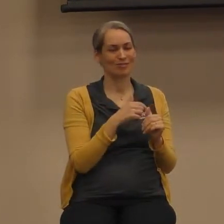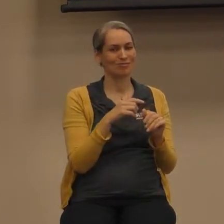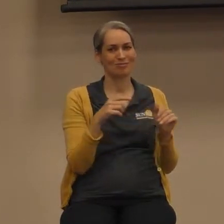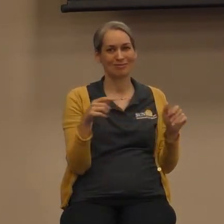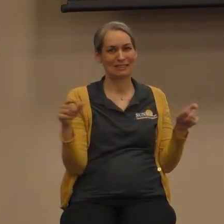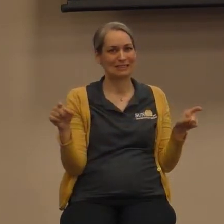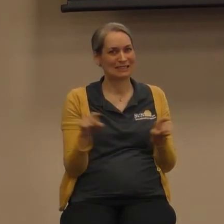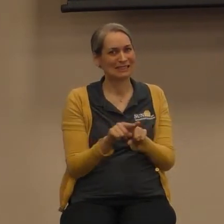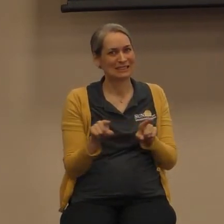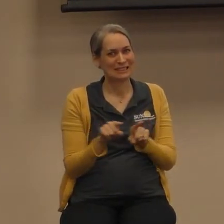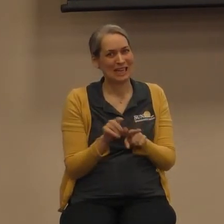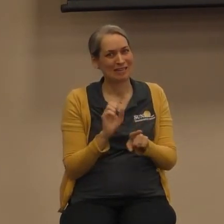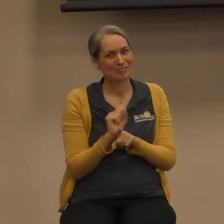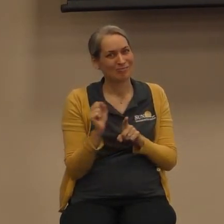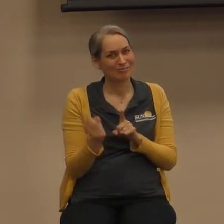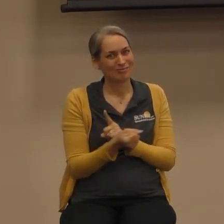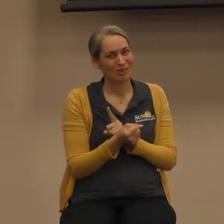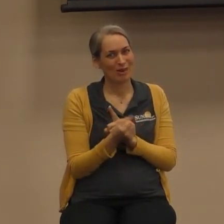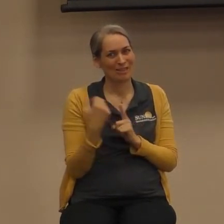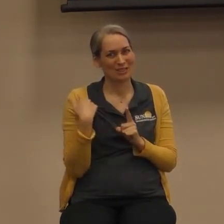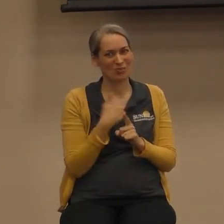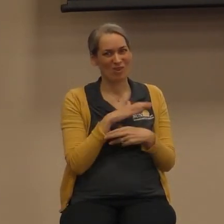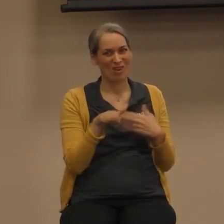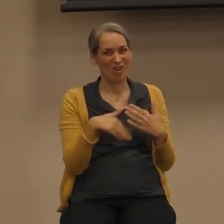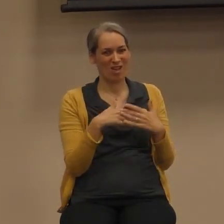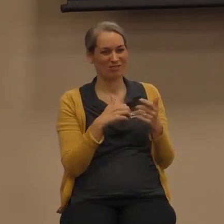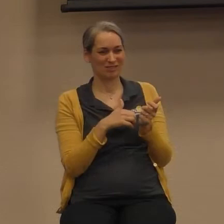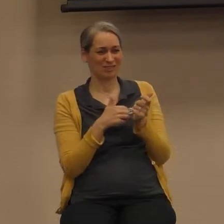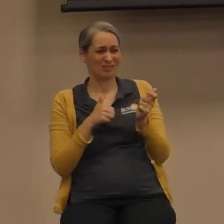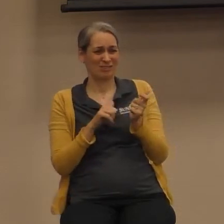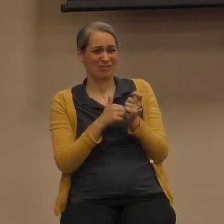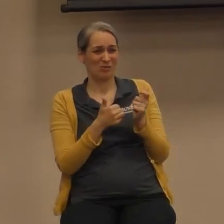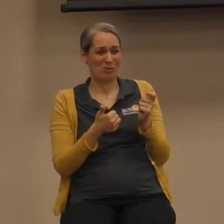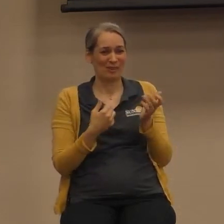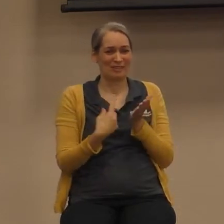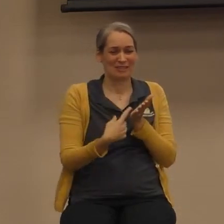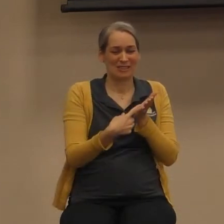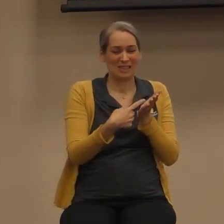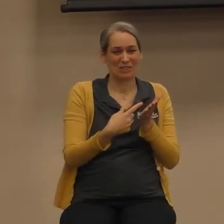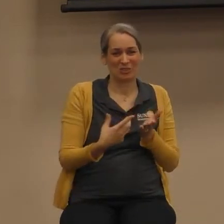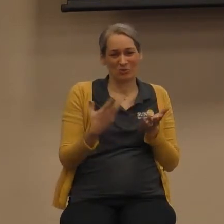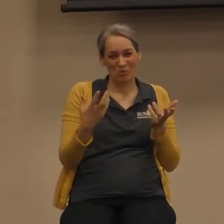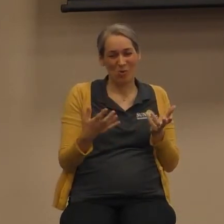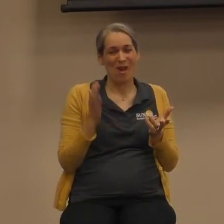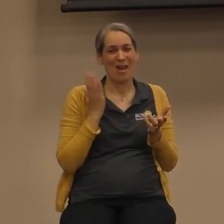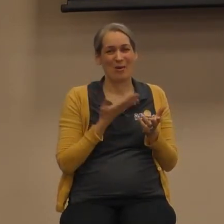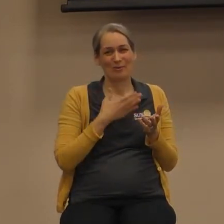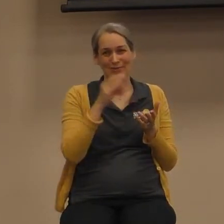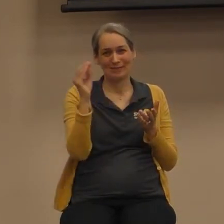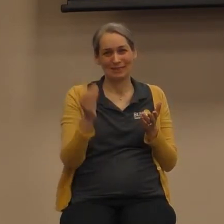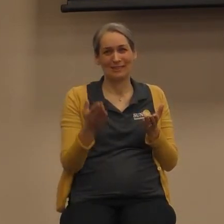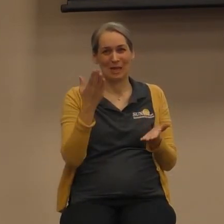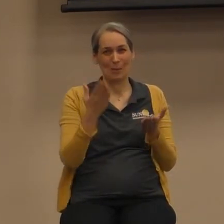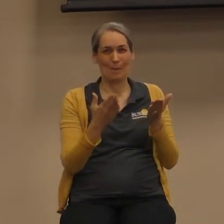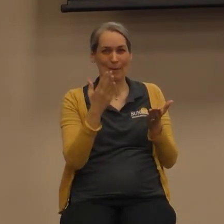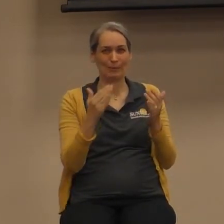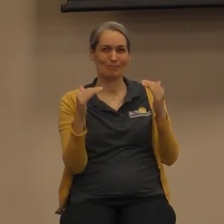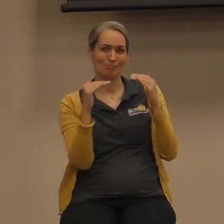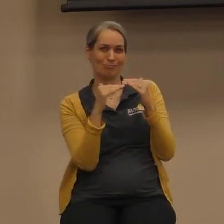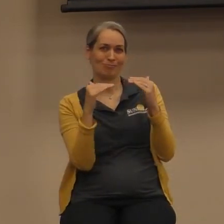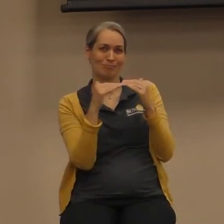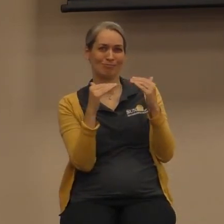else. So I don't see any reason why our statistics would be better. Make sure I'm not pull up the time